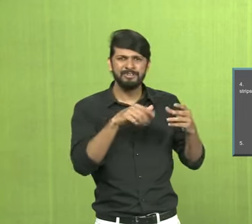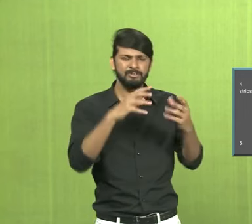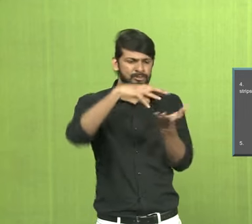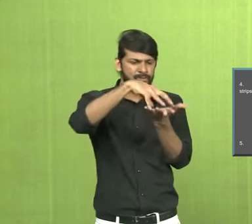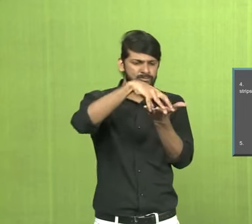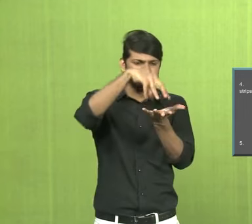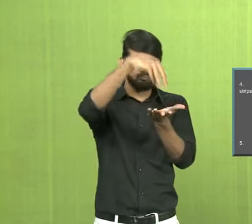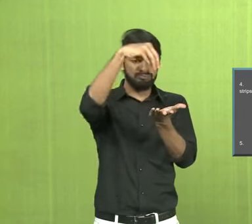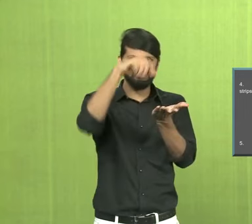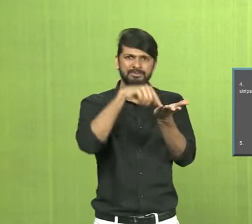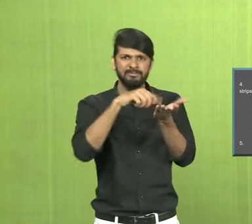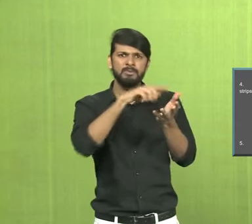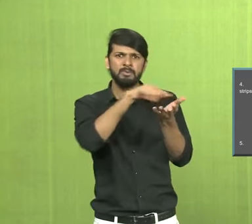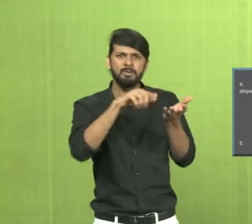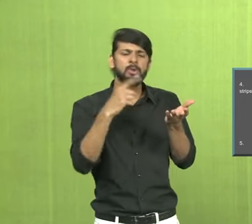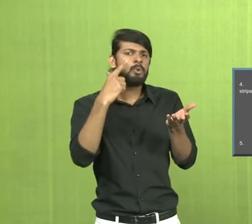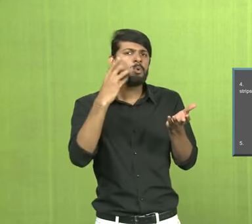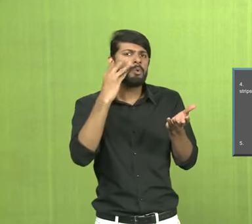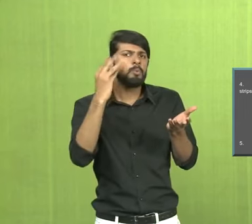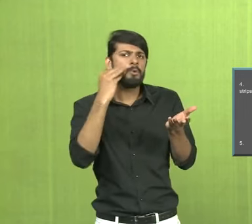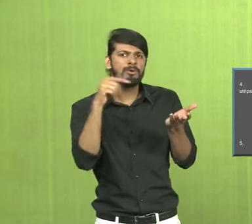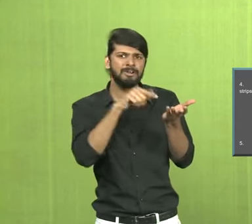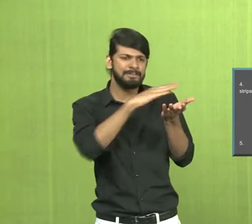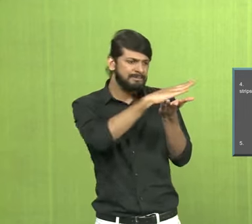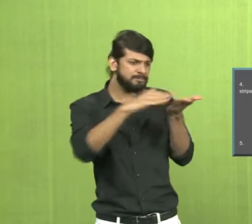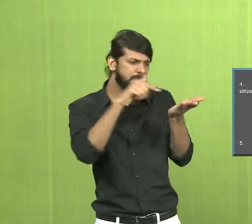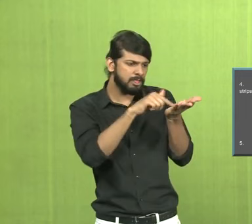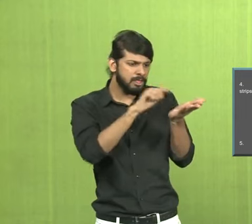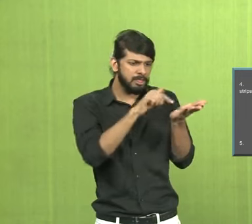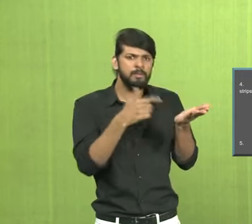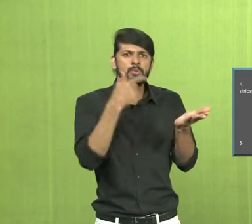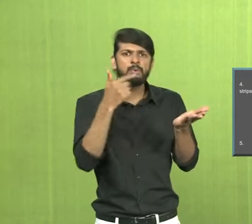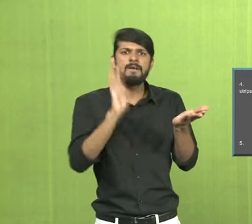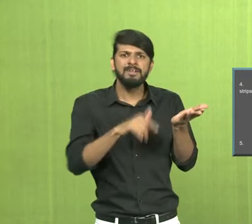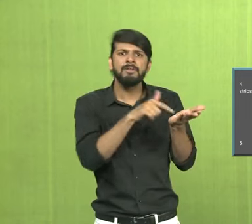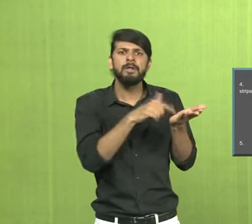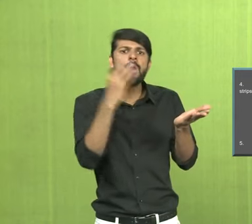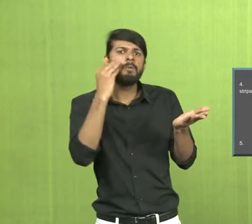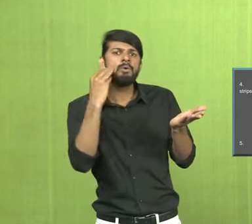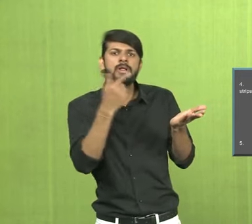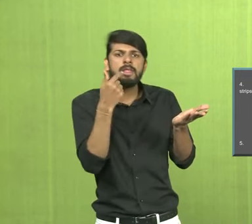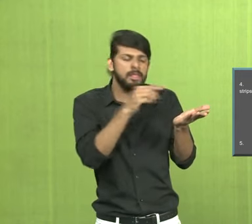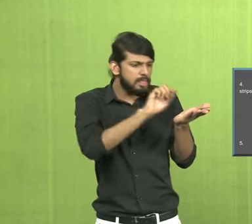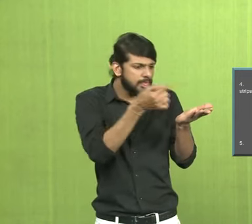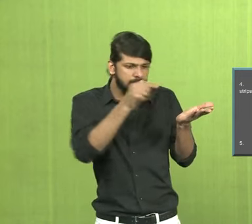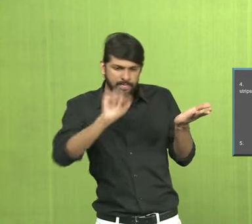And beetroot is used to get a deep pink color.